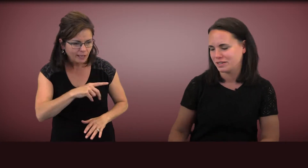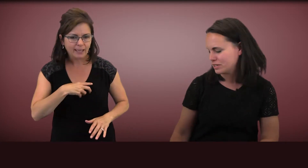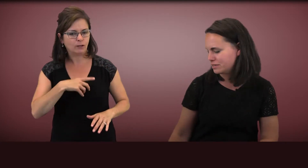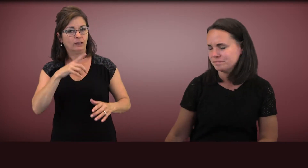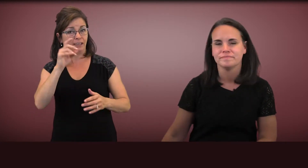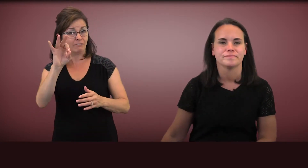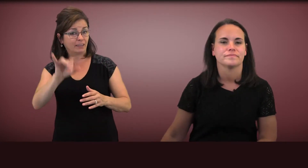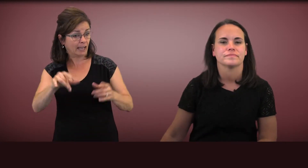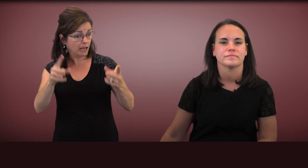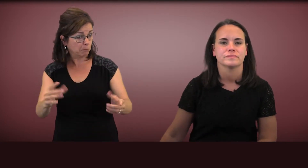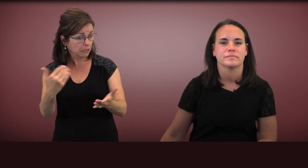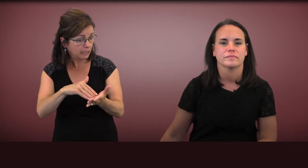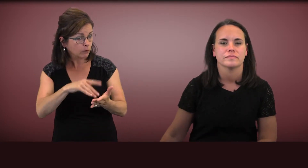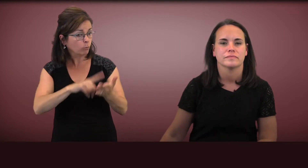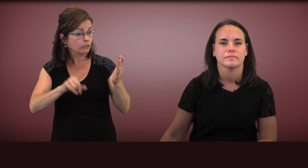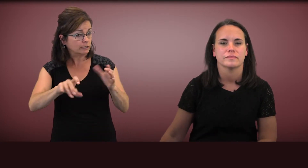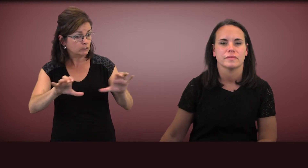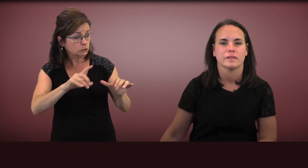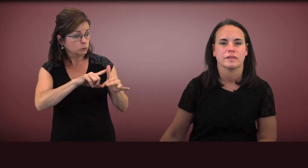that situation.